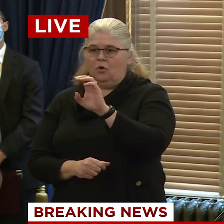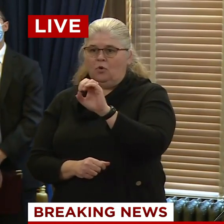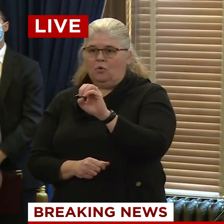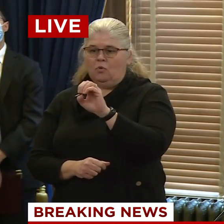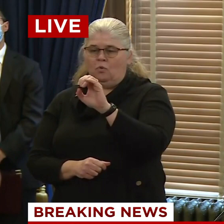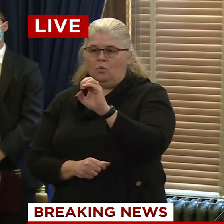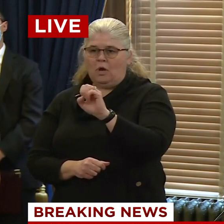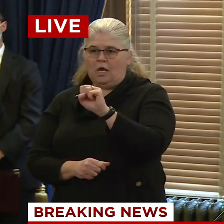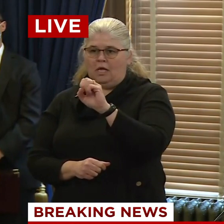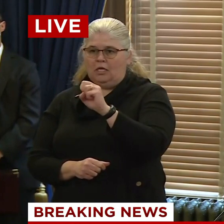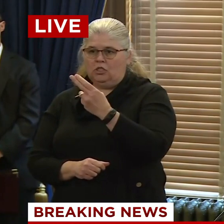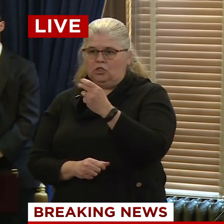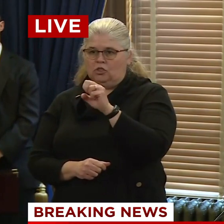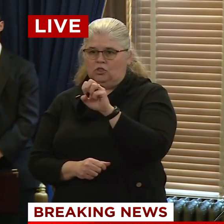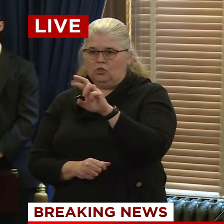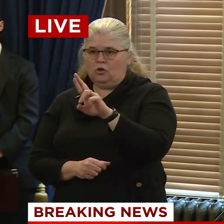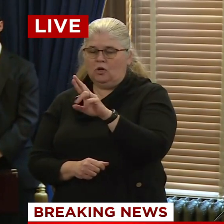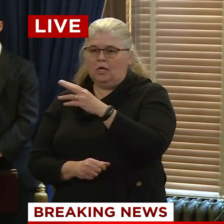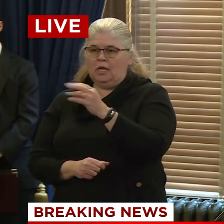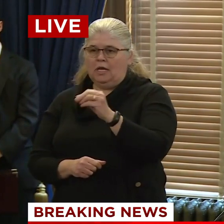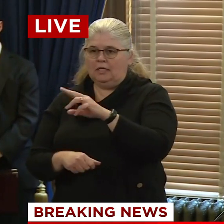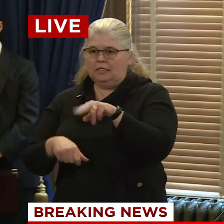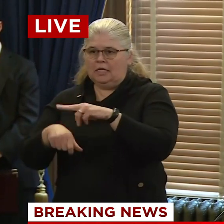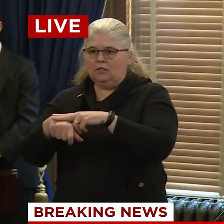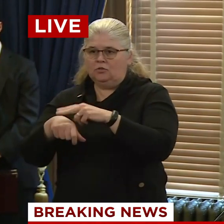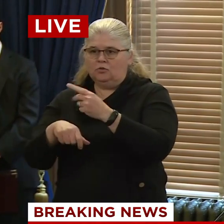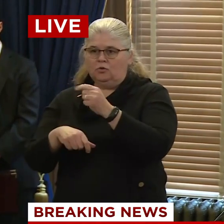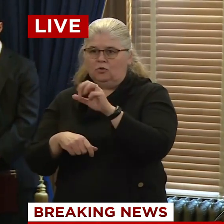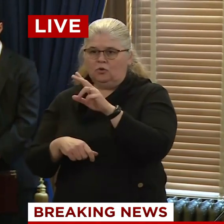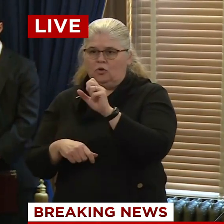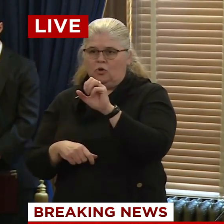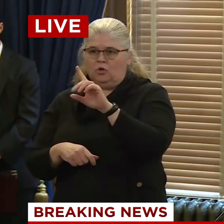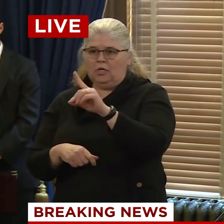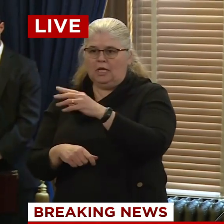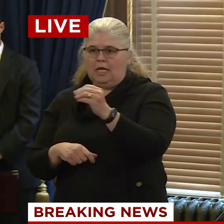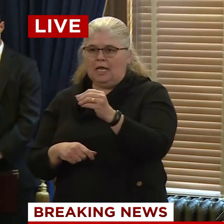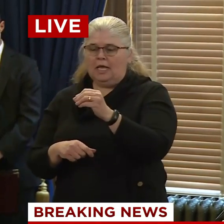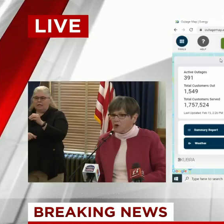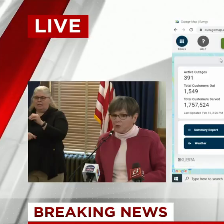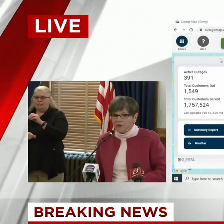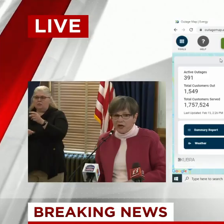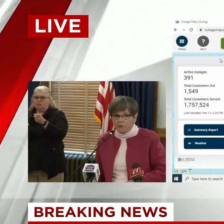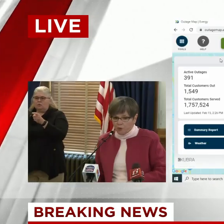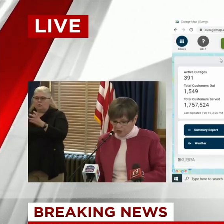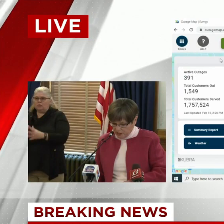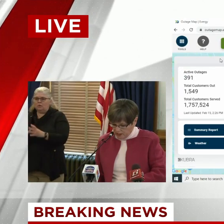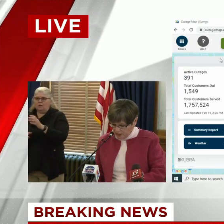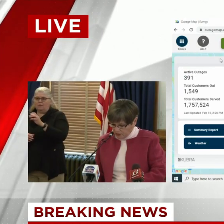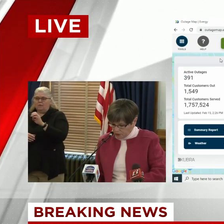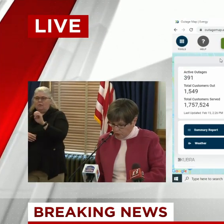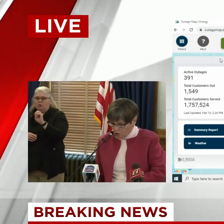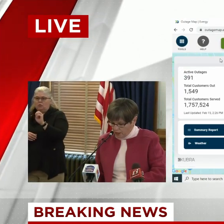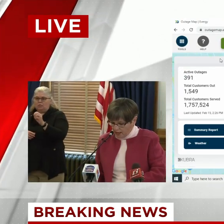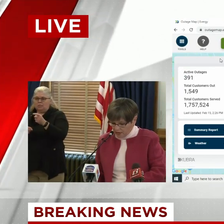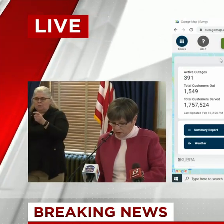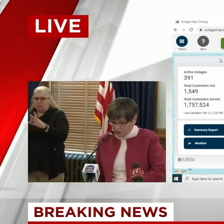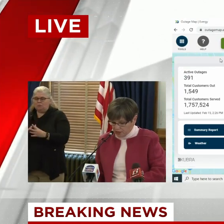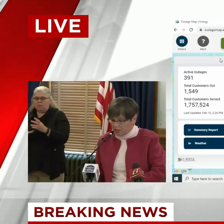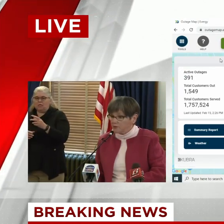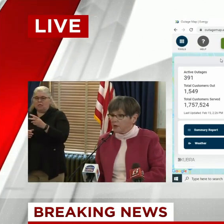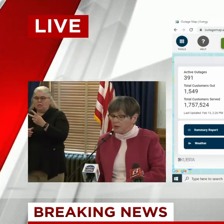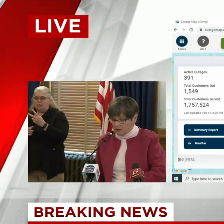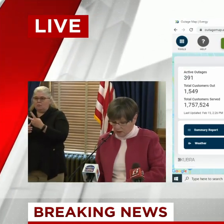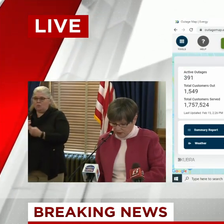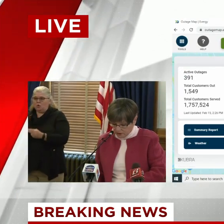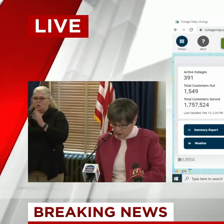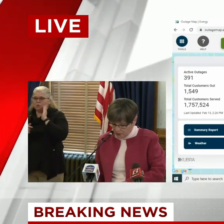General of the Kansas National Guard and Director of the Kansas Division of Emergency Management. They'll provide more details regarding actions